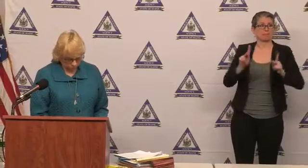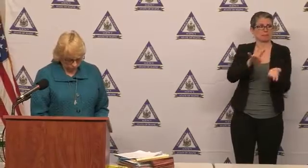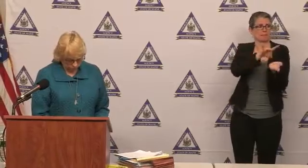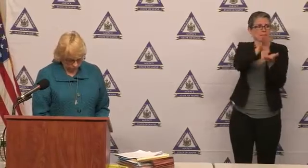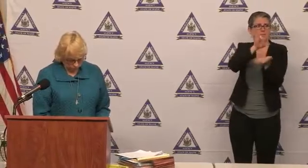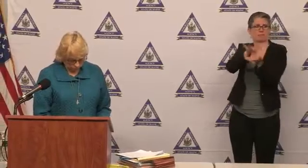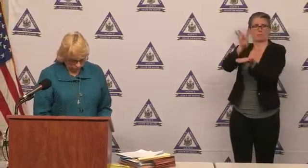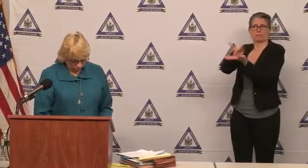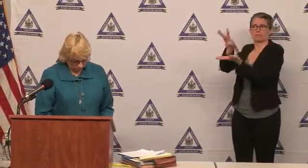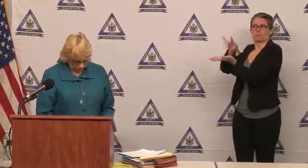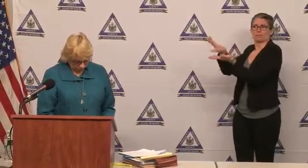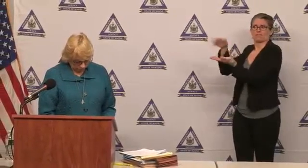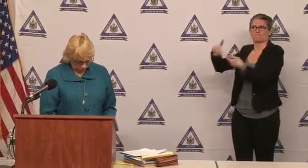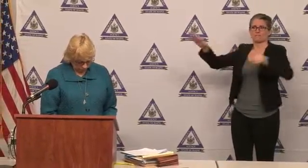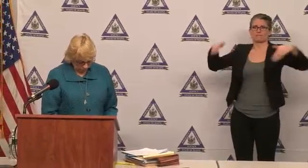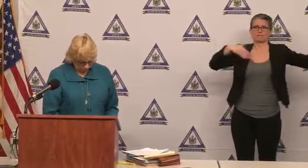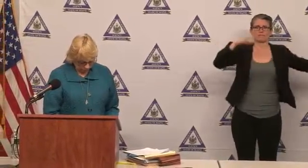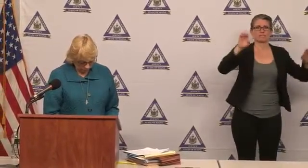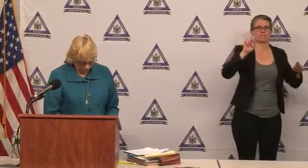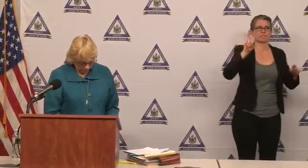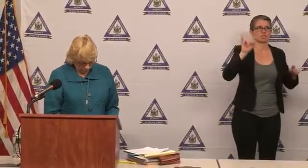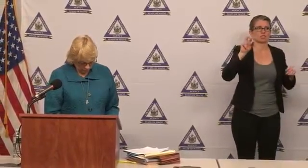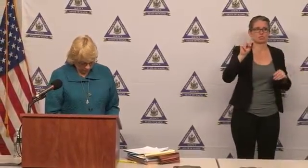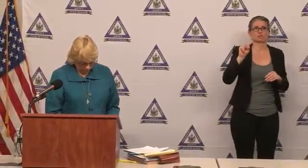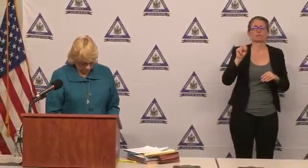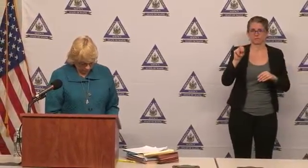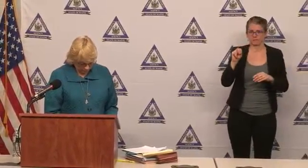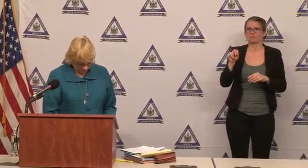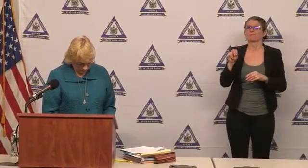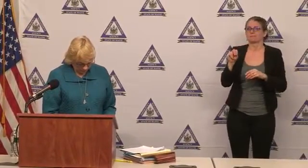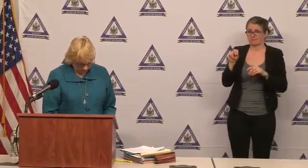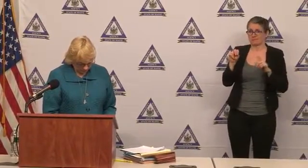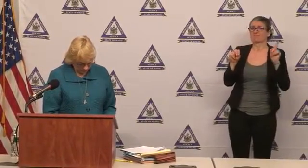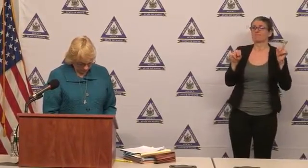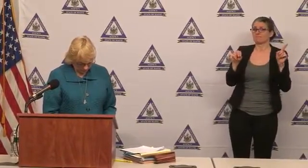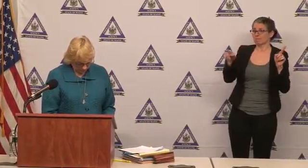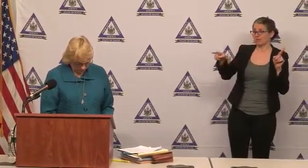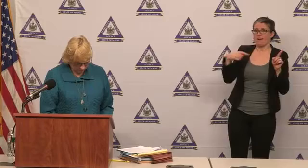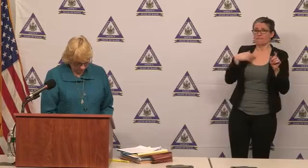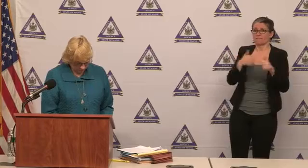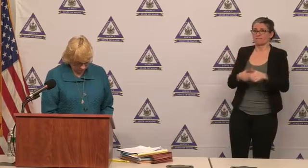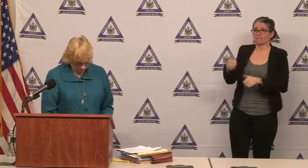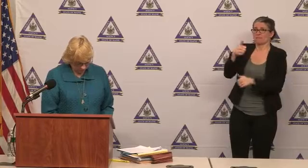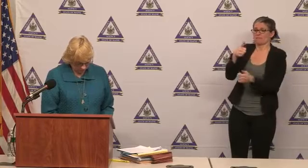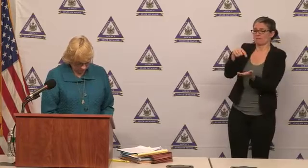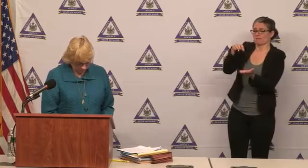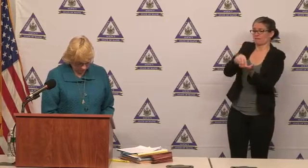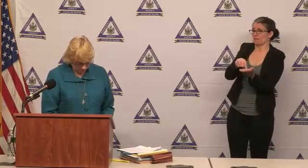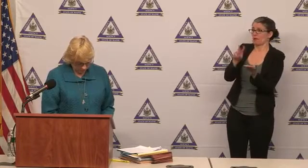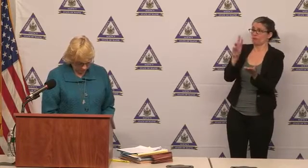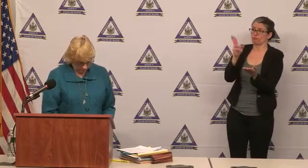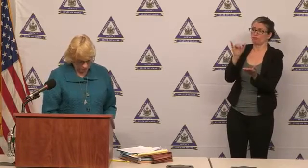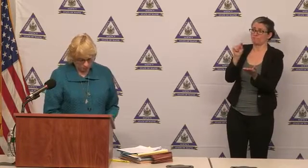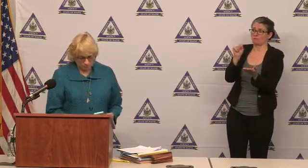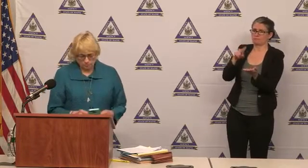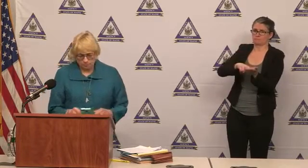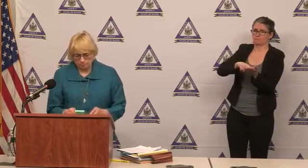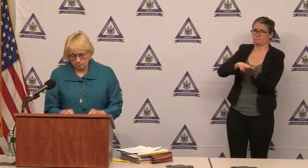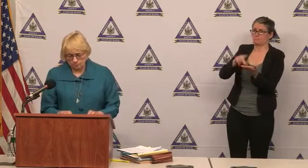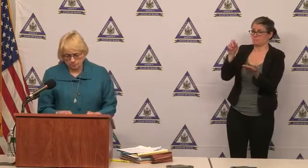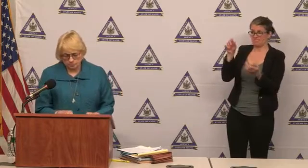courts put in place before this all hit, and they're still being enforced in some communities, including Portland. And I wondered if the state can do